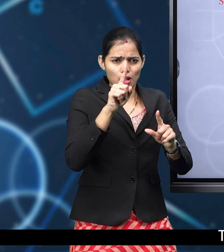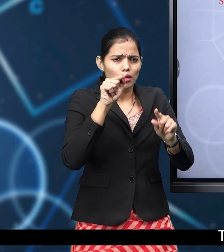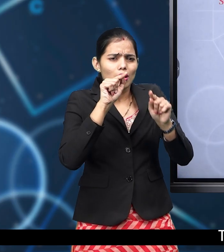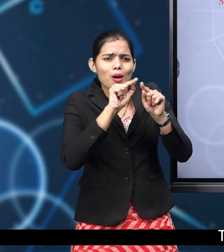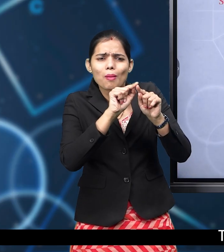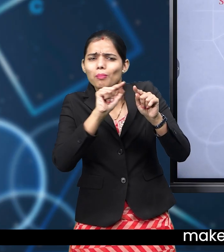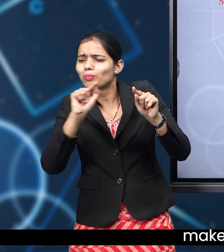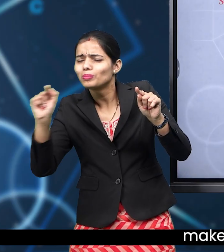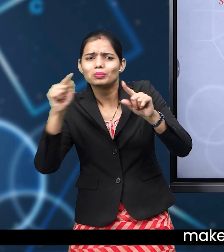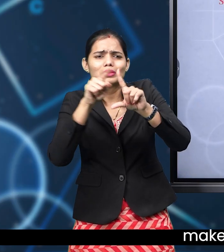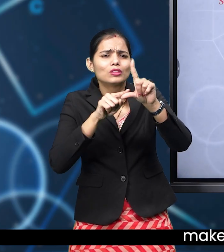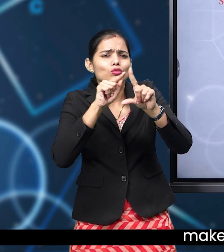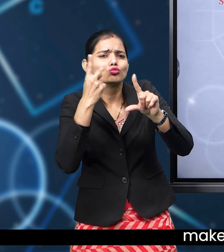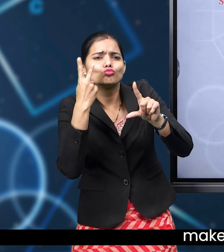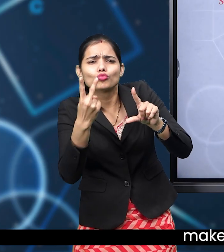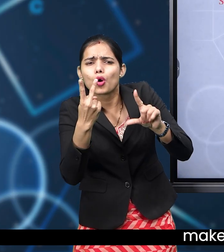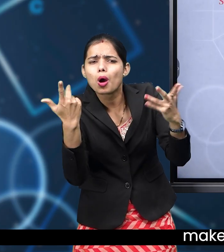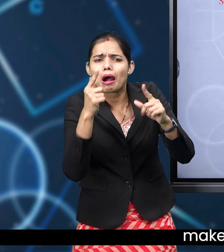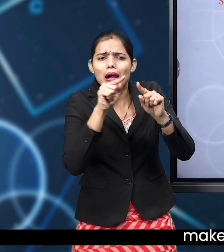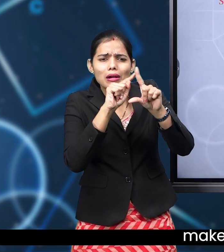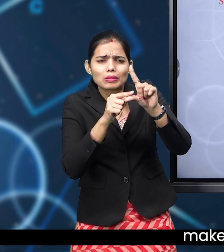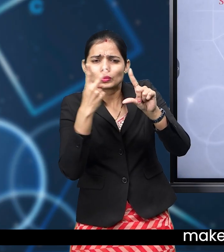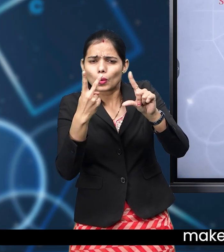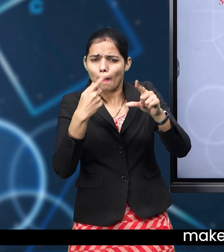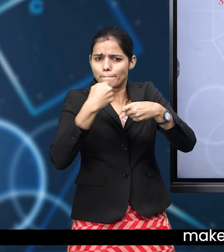Two right angles make up a straight angle.